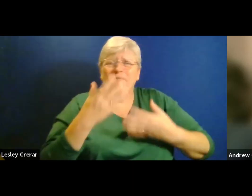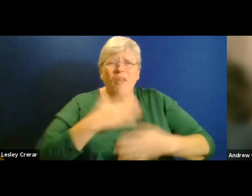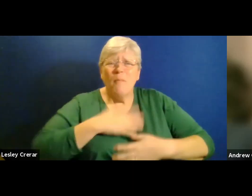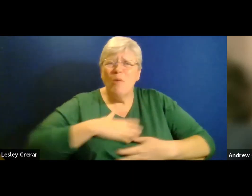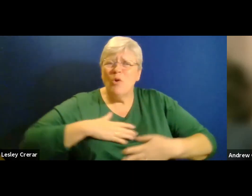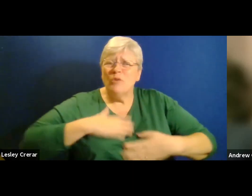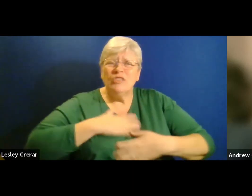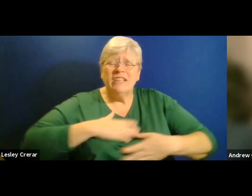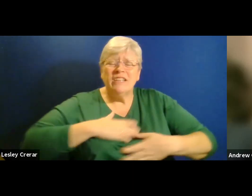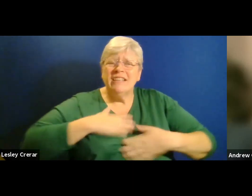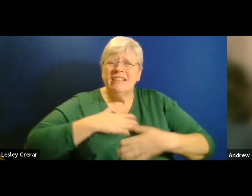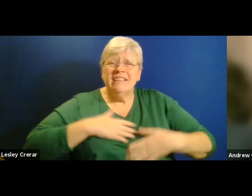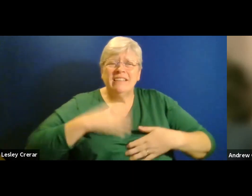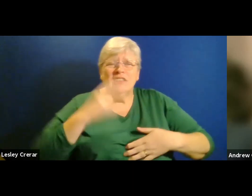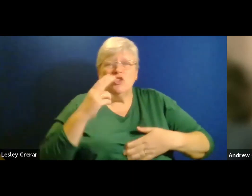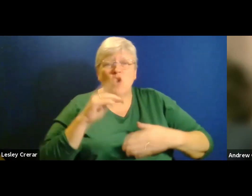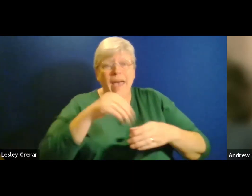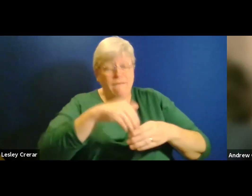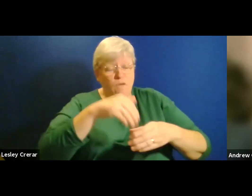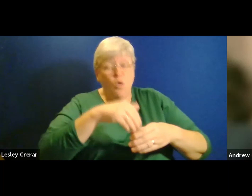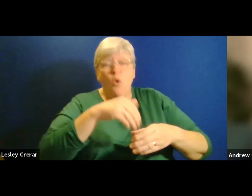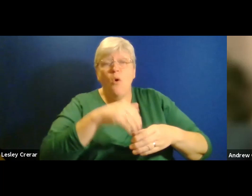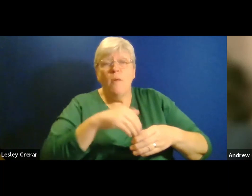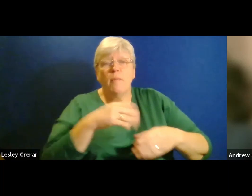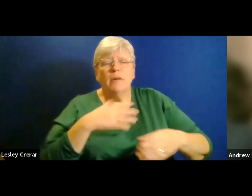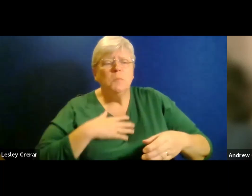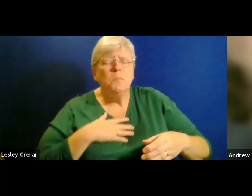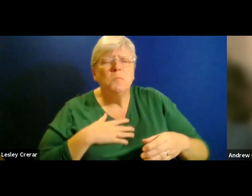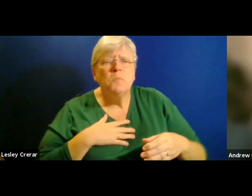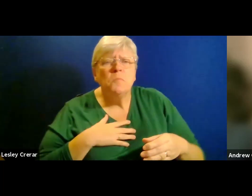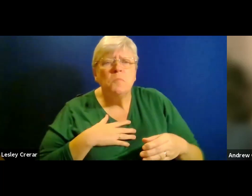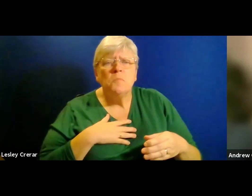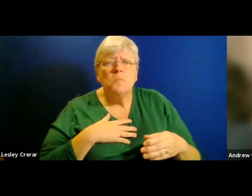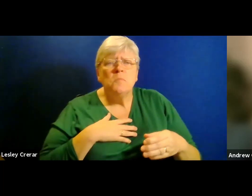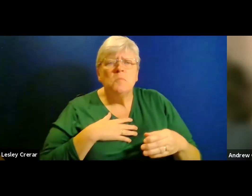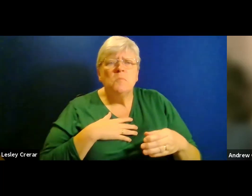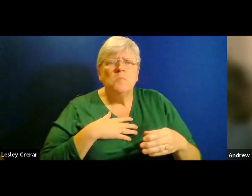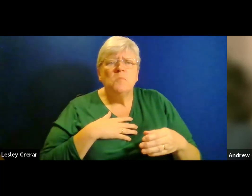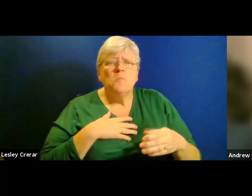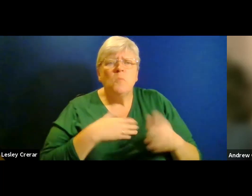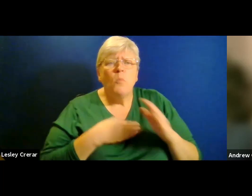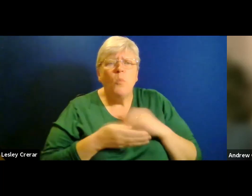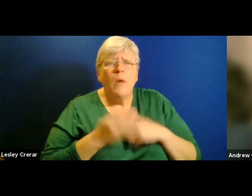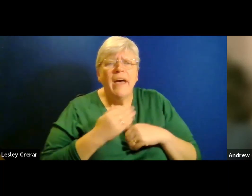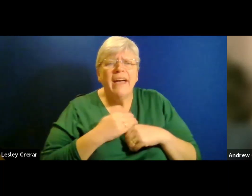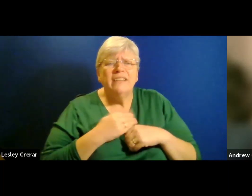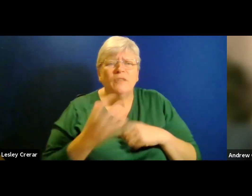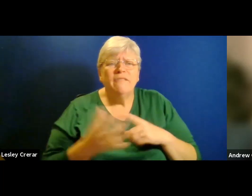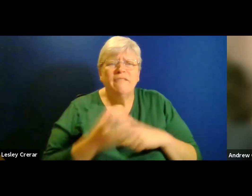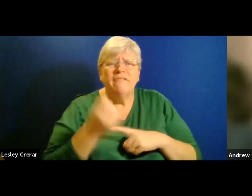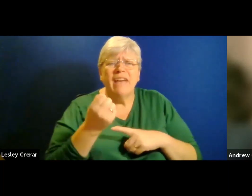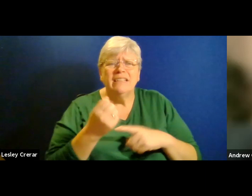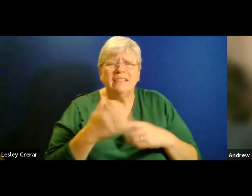She saw a little envelope, feeling as if on the side of a door to a place that she could find resolve or greater